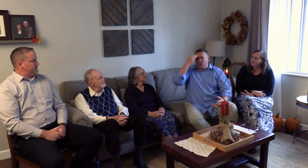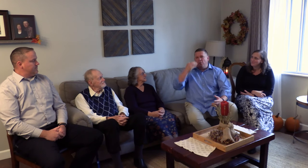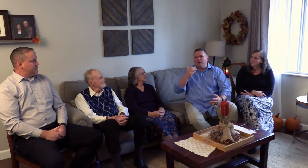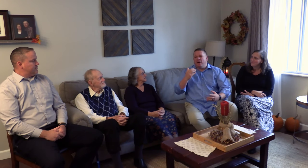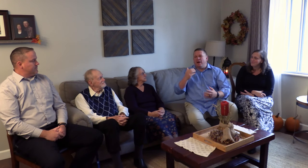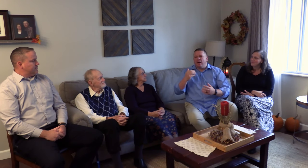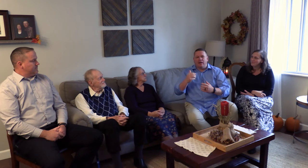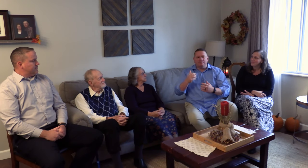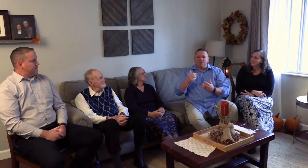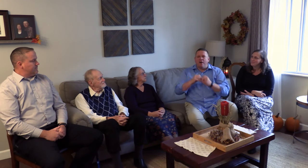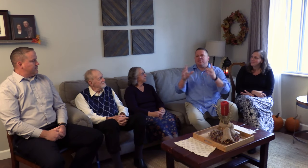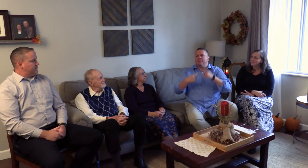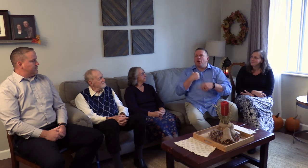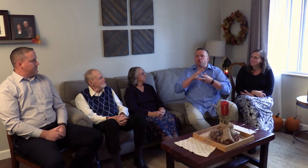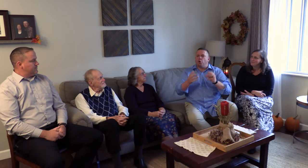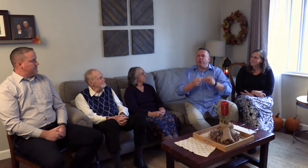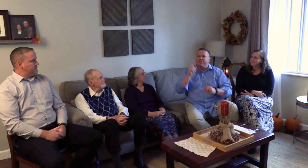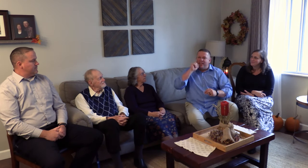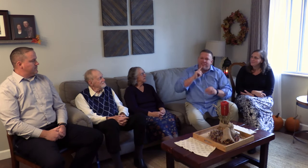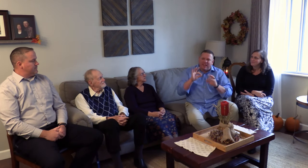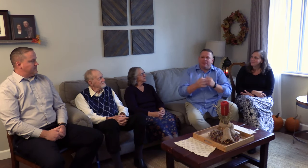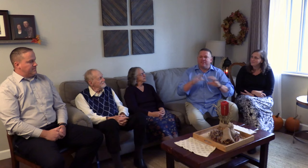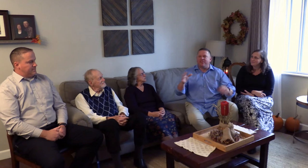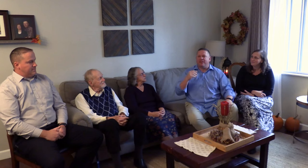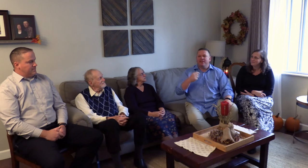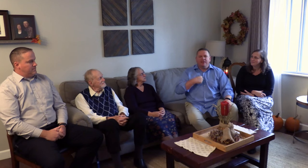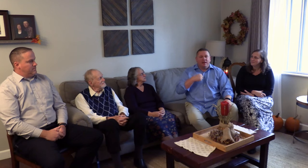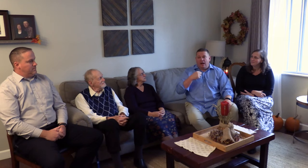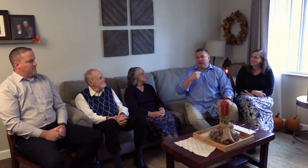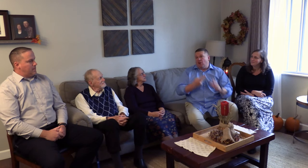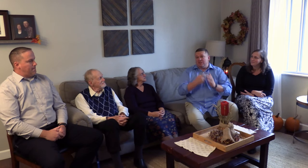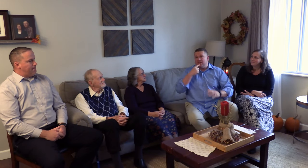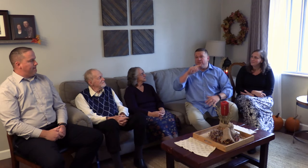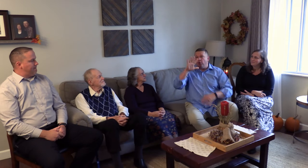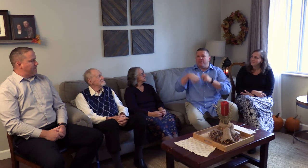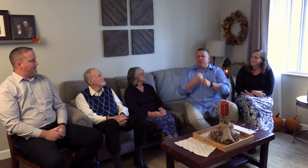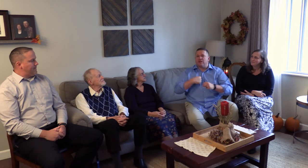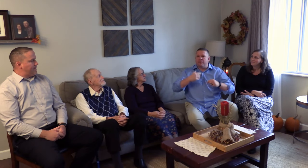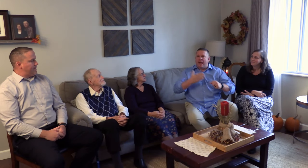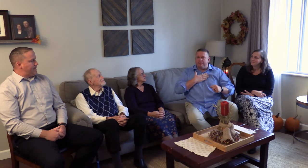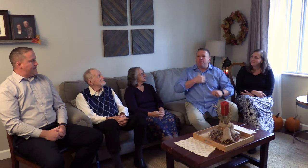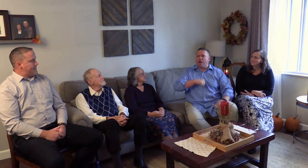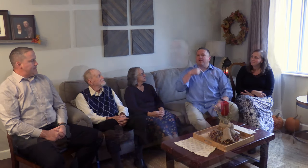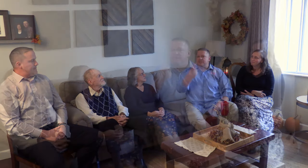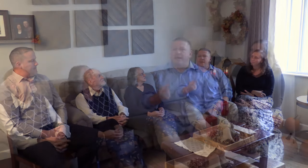know obviously about our story with deaf family and everything I can honestly say for 45 years I've been happy and proud to say